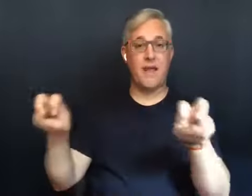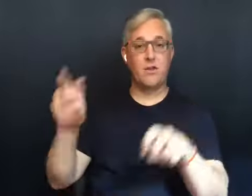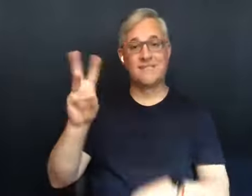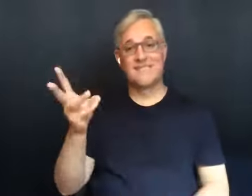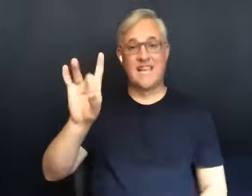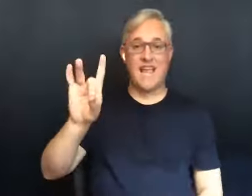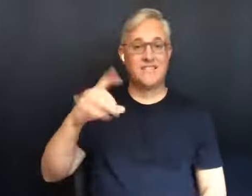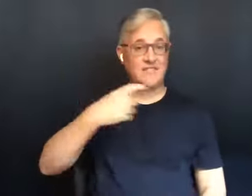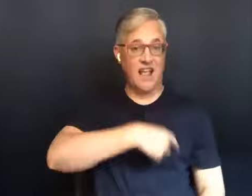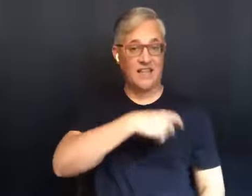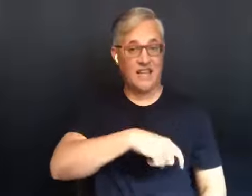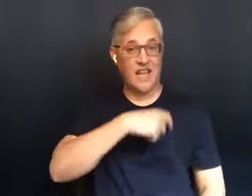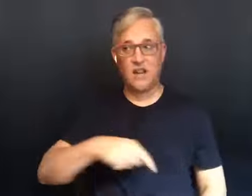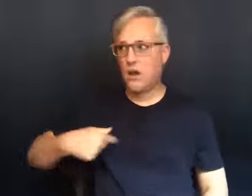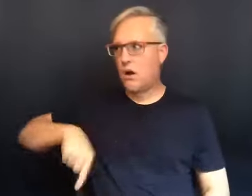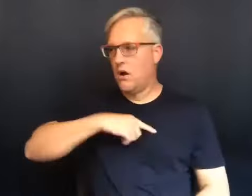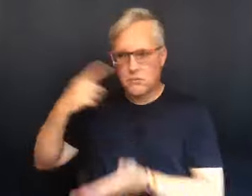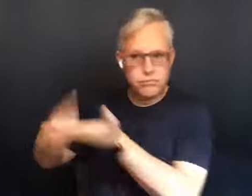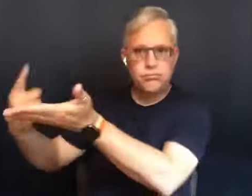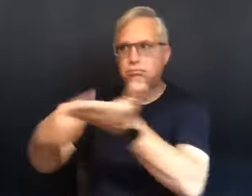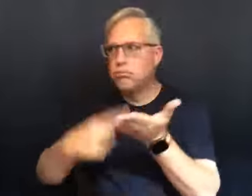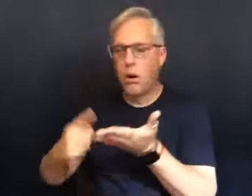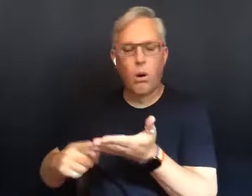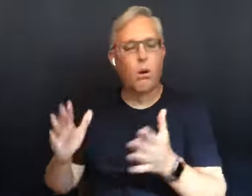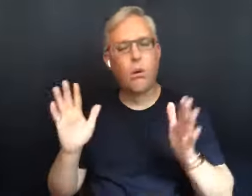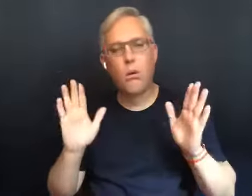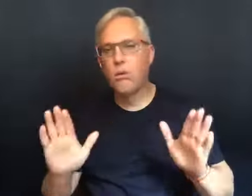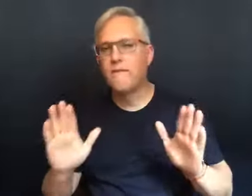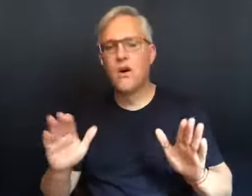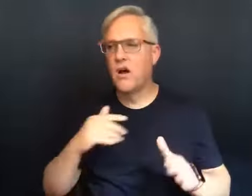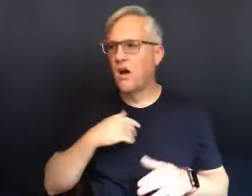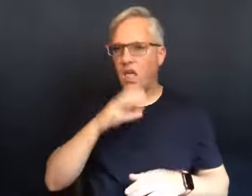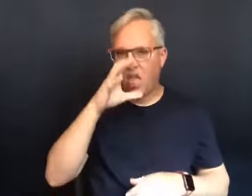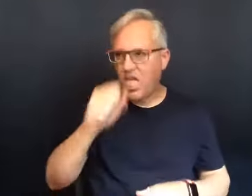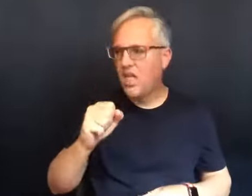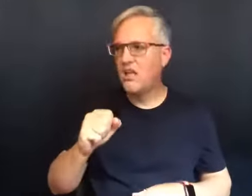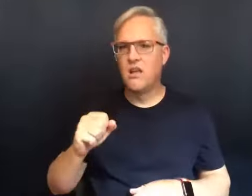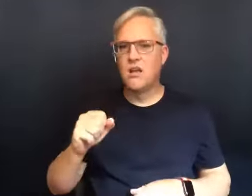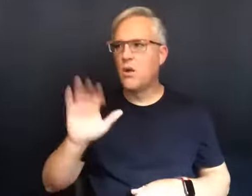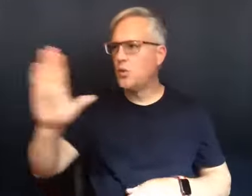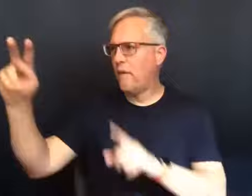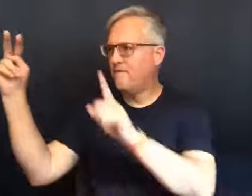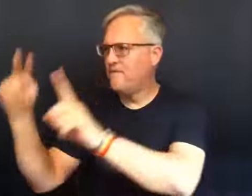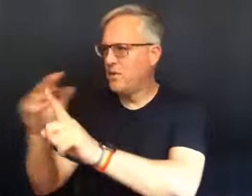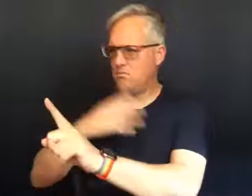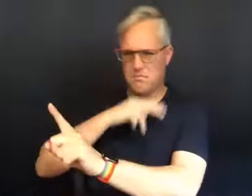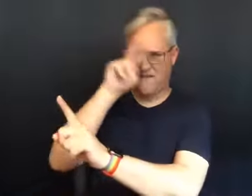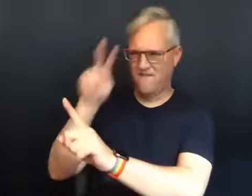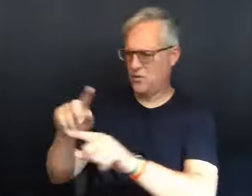discussions at the General Service conferences that I attended as a Panel 68 delegate. And it was fascinating for me